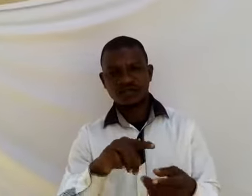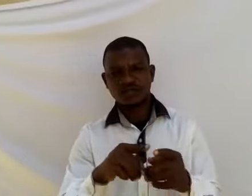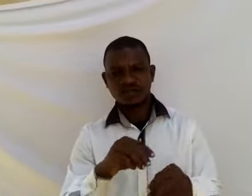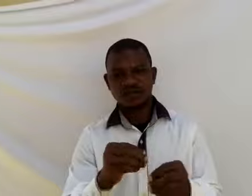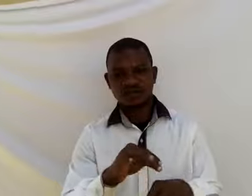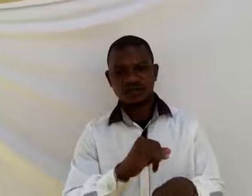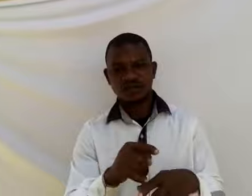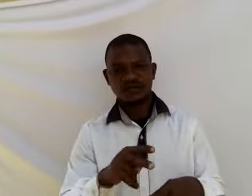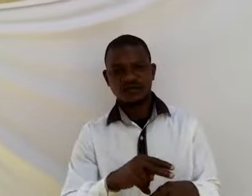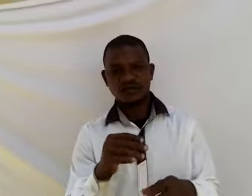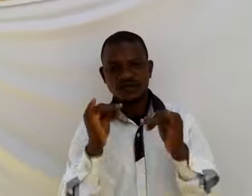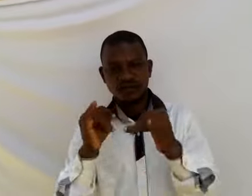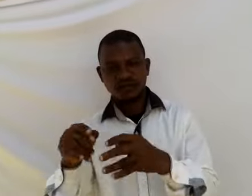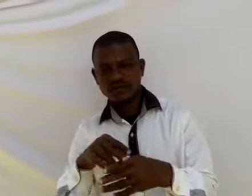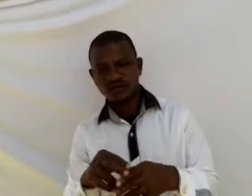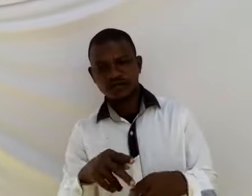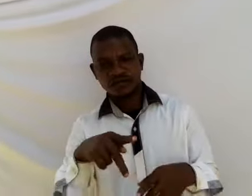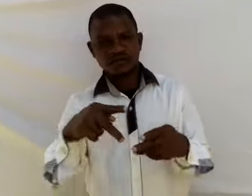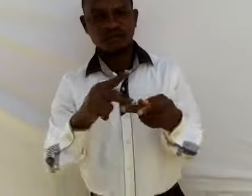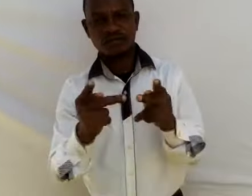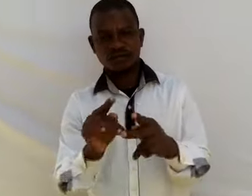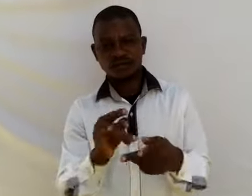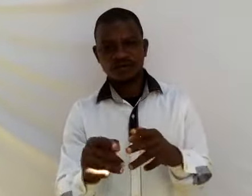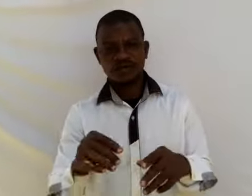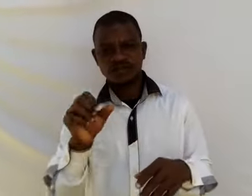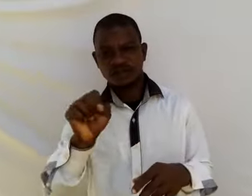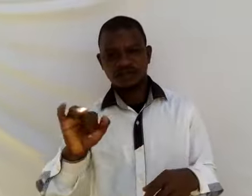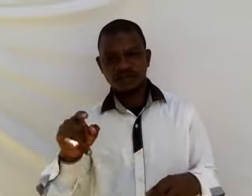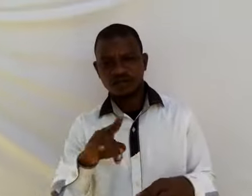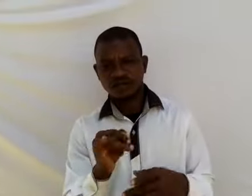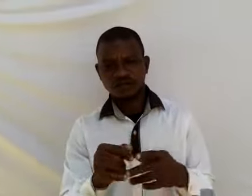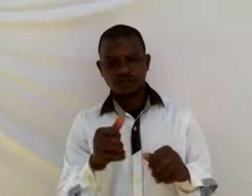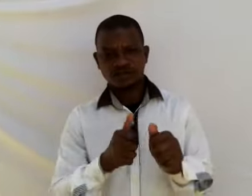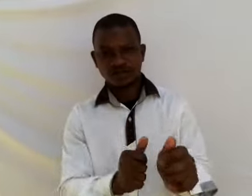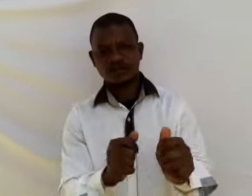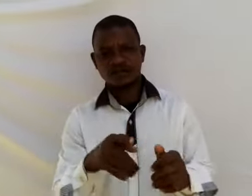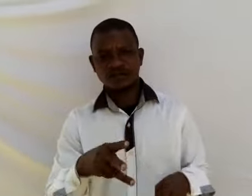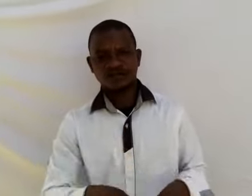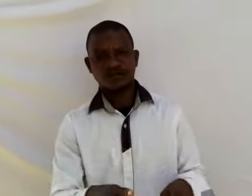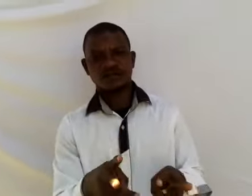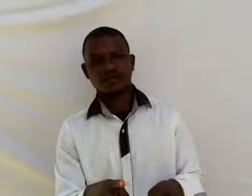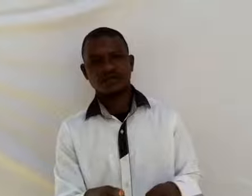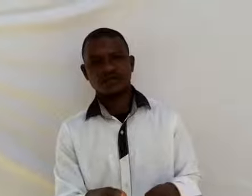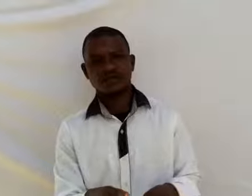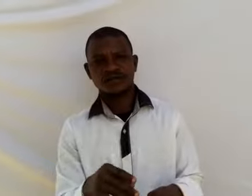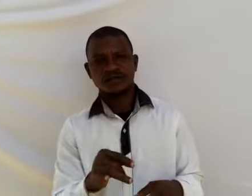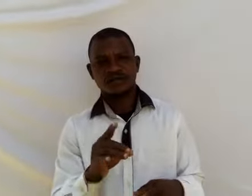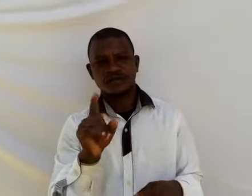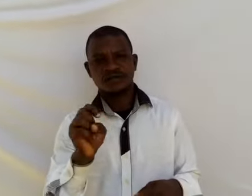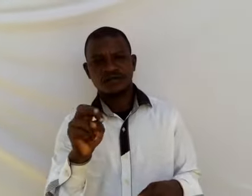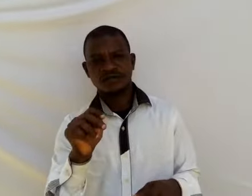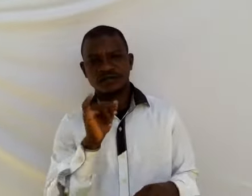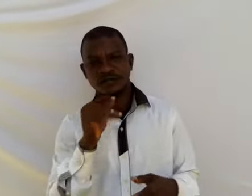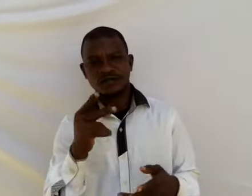of a population size, the following way. Density times area